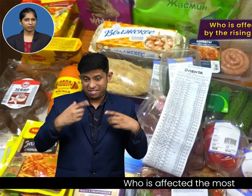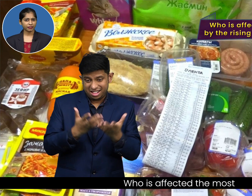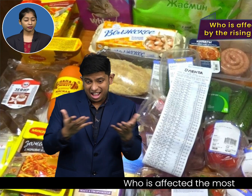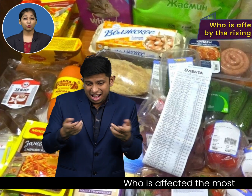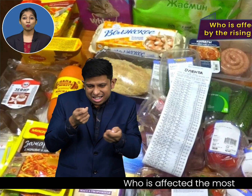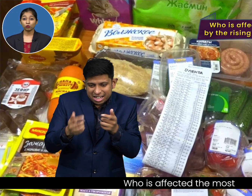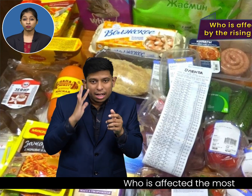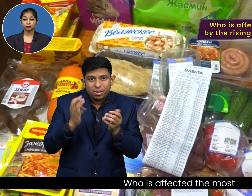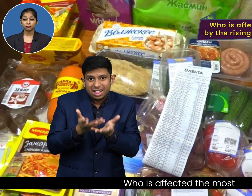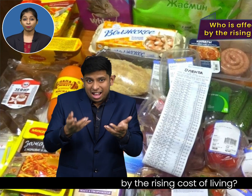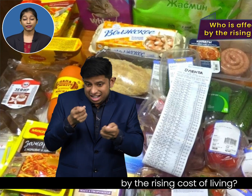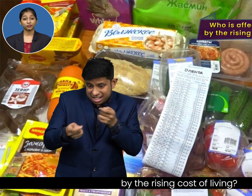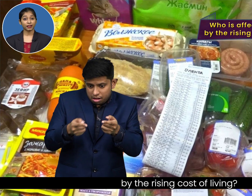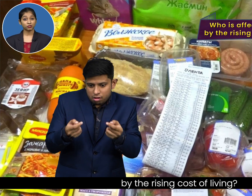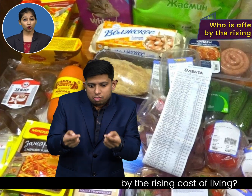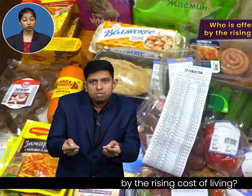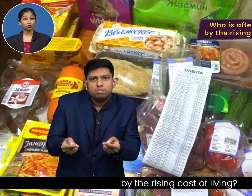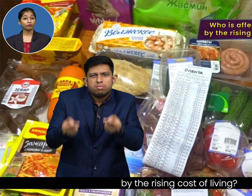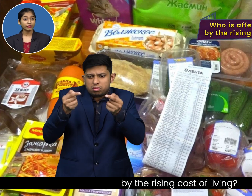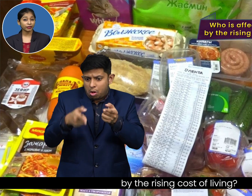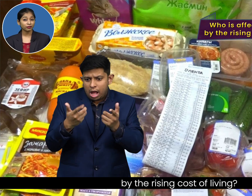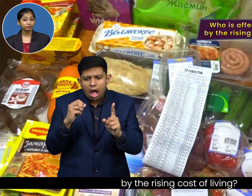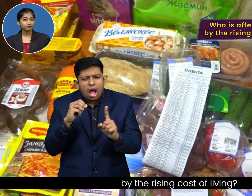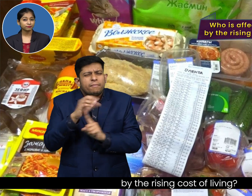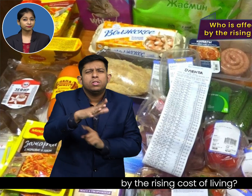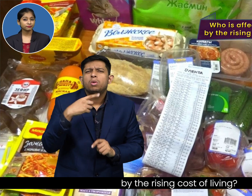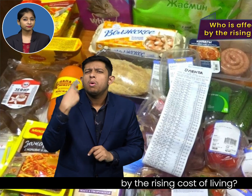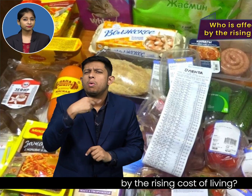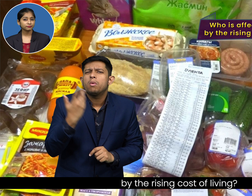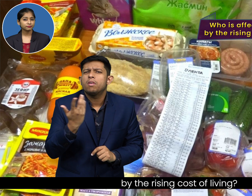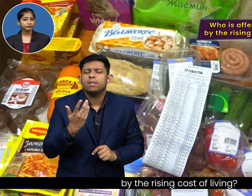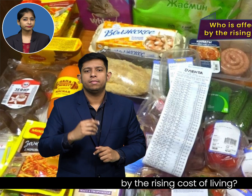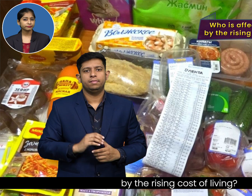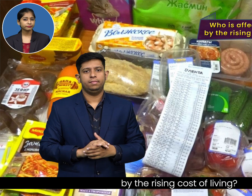is affected the most by the rising cost of living?